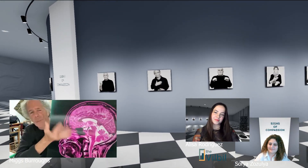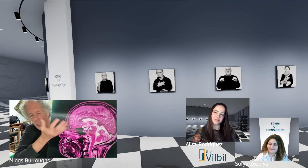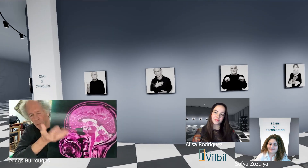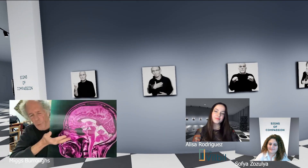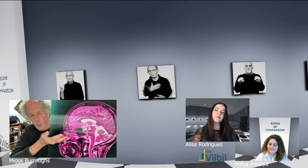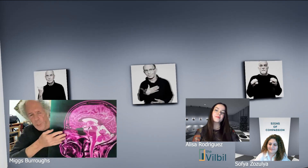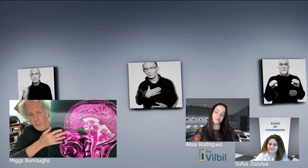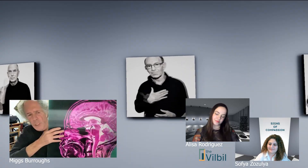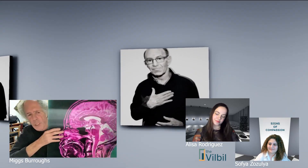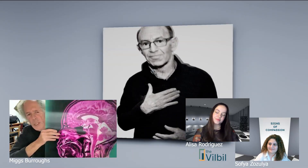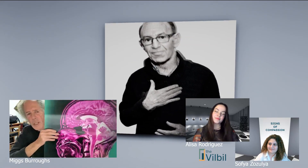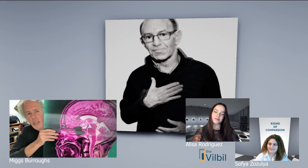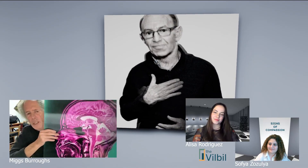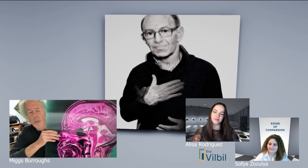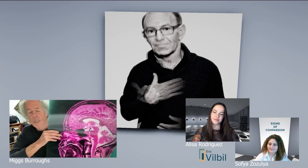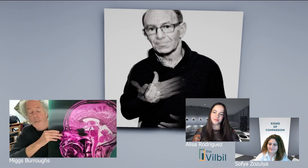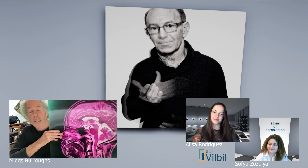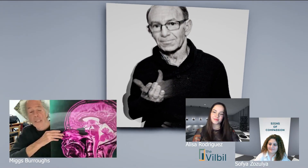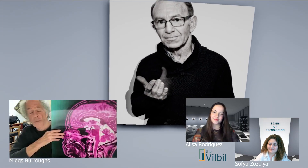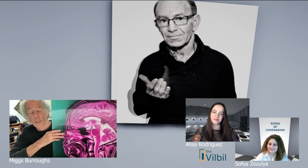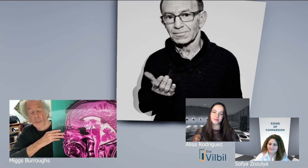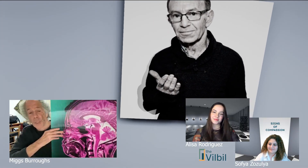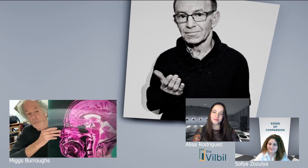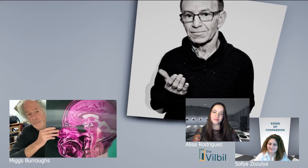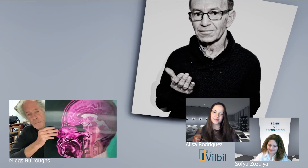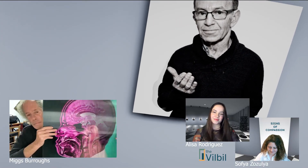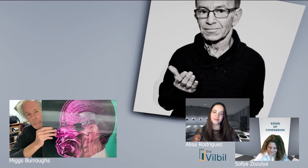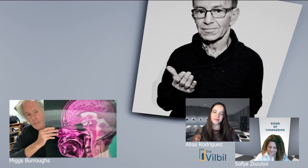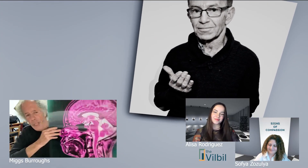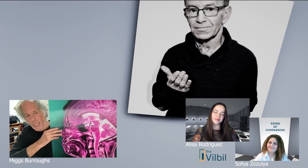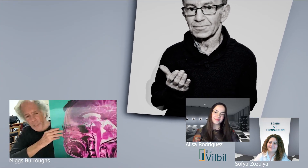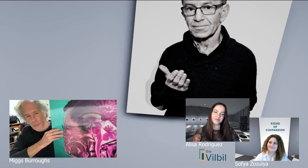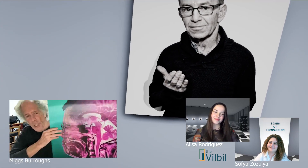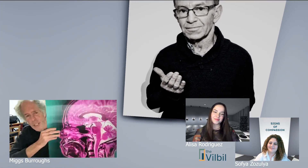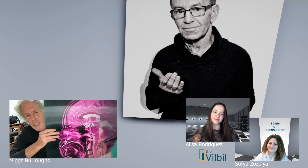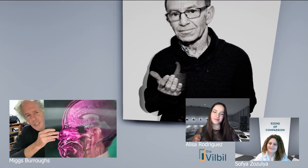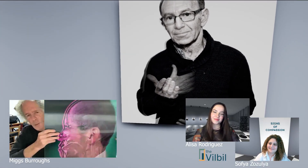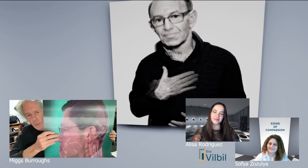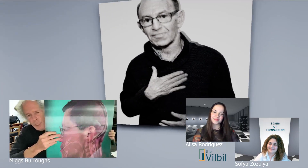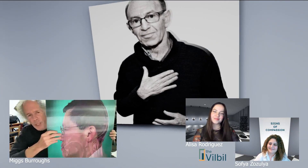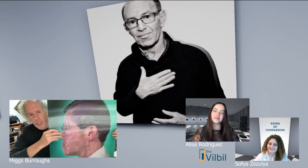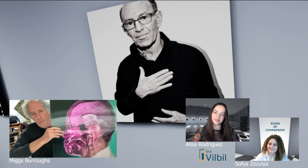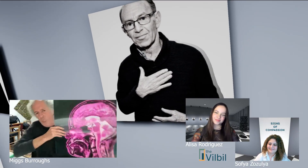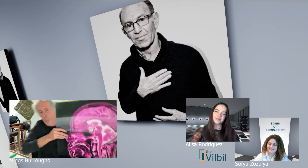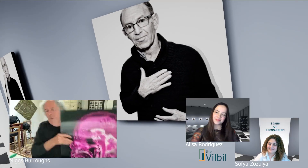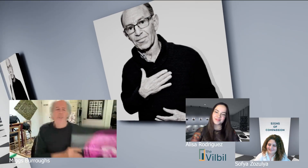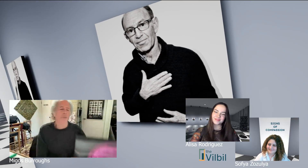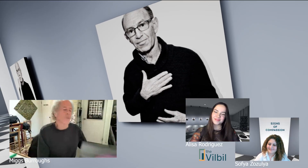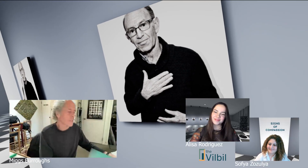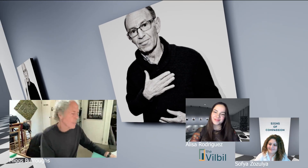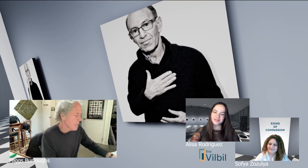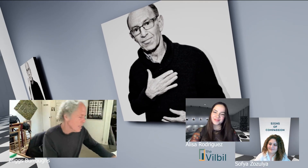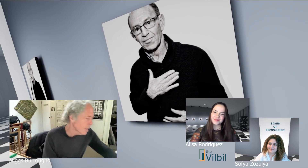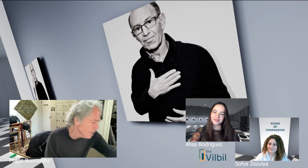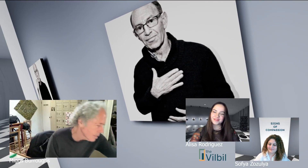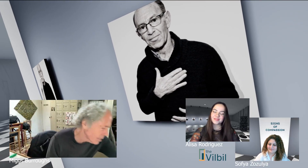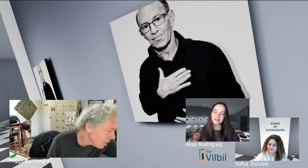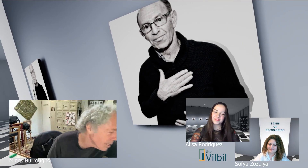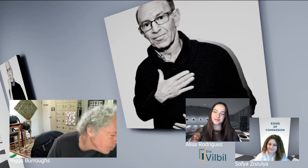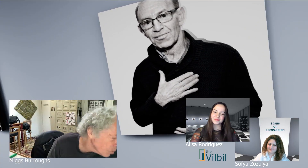make it more appealing. Otherwise, I think it would just look like an X-ray, and nobody would get it. But anyway, so that's kind of